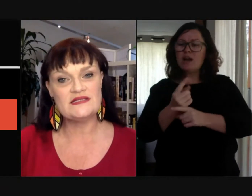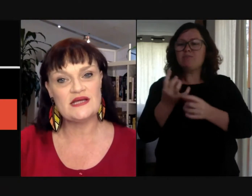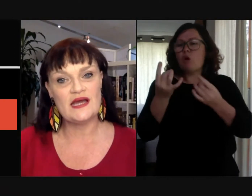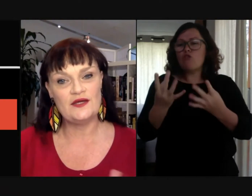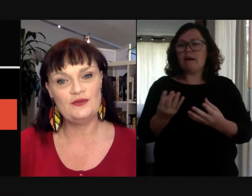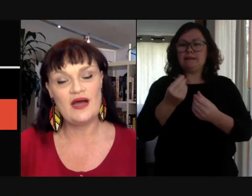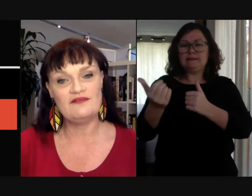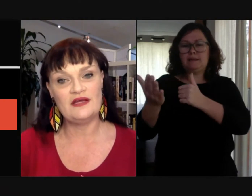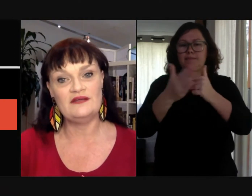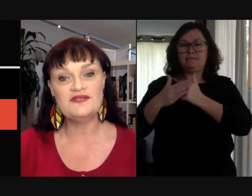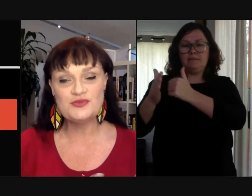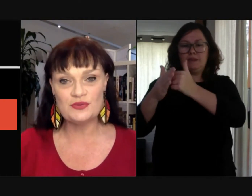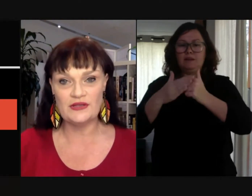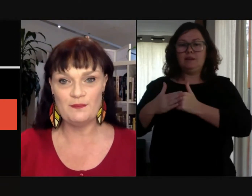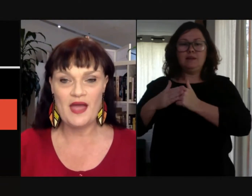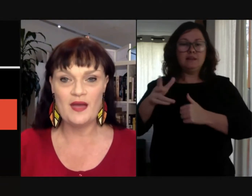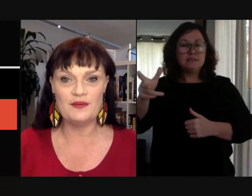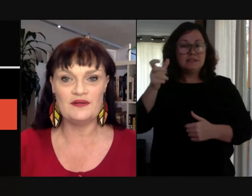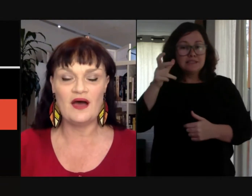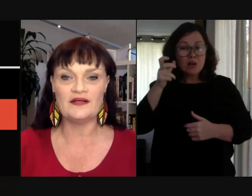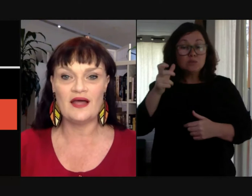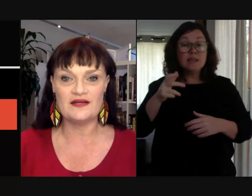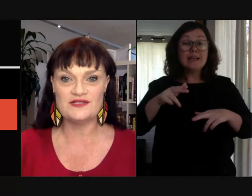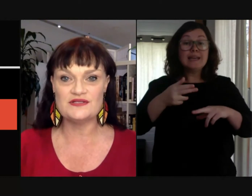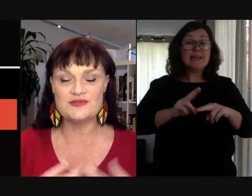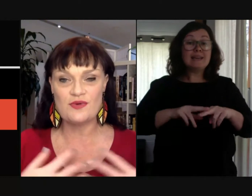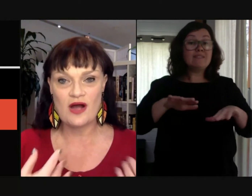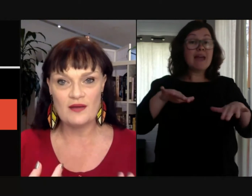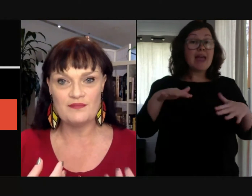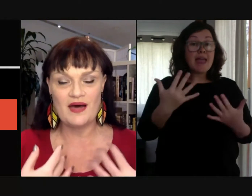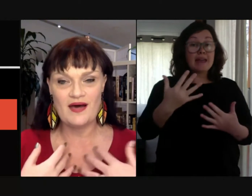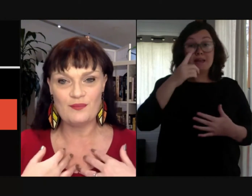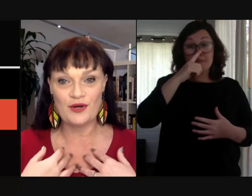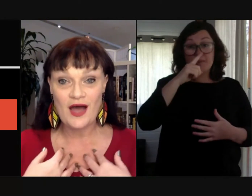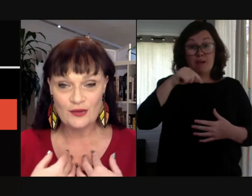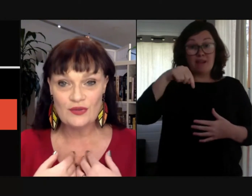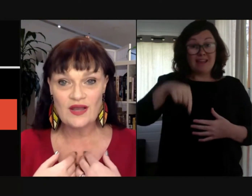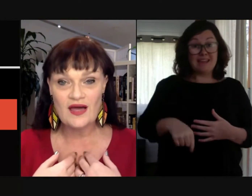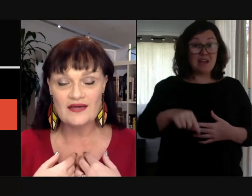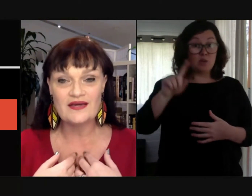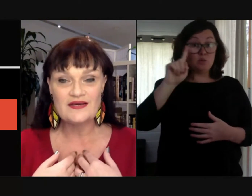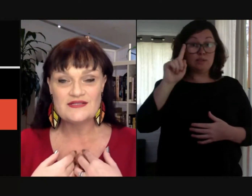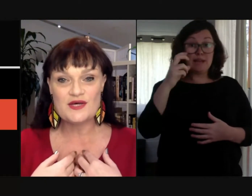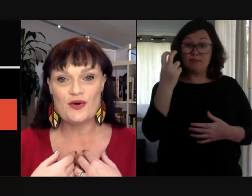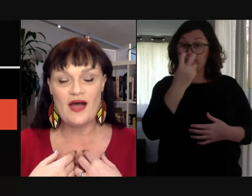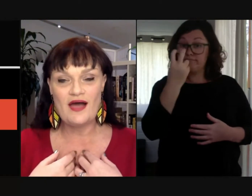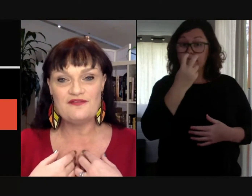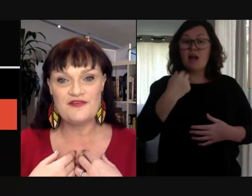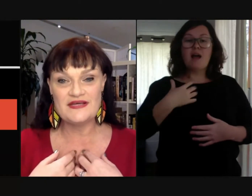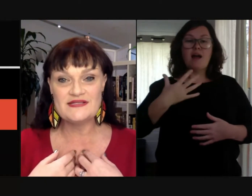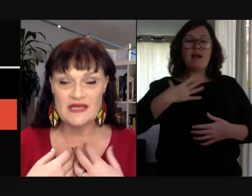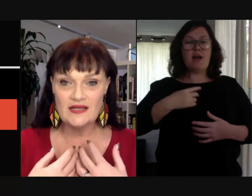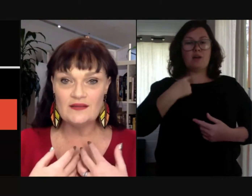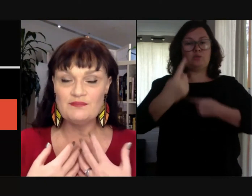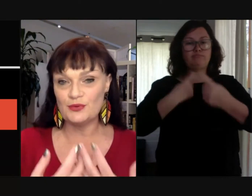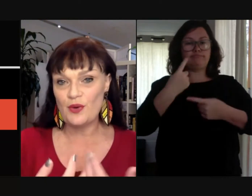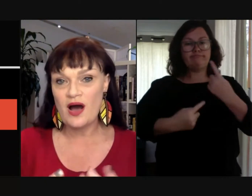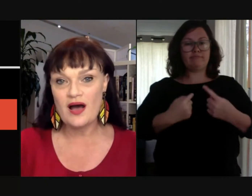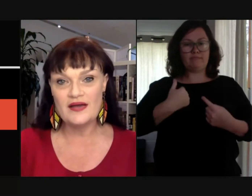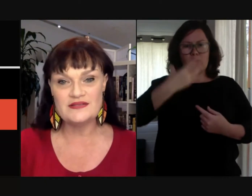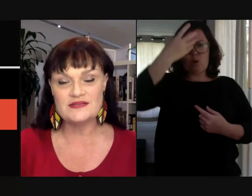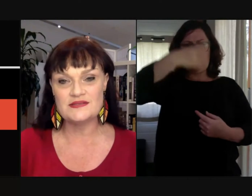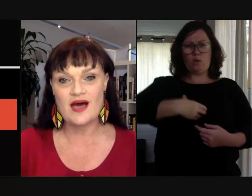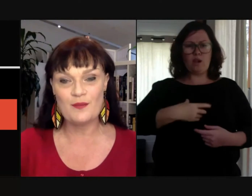joining us today who have any visual impairment, I'd like to describe what I look like. So I have fair skin,